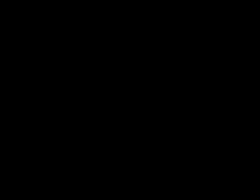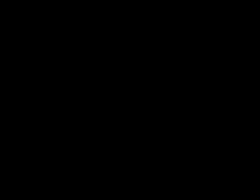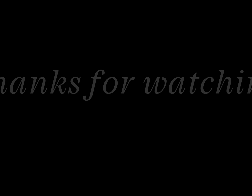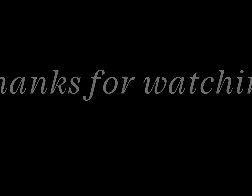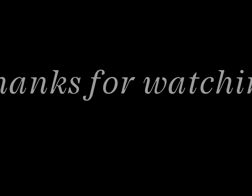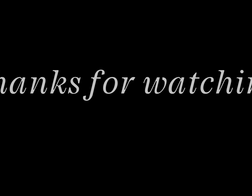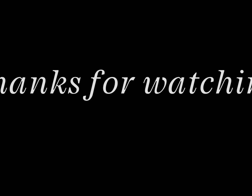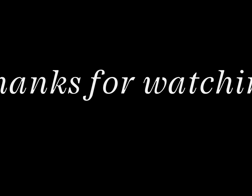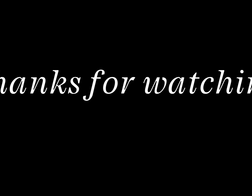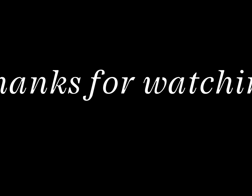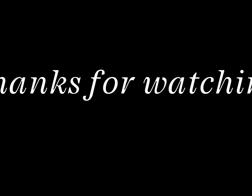no sense Thank you.